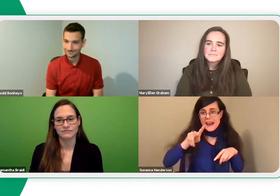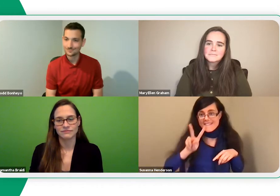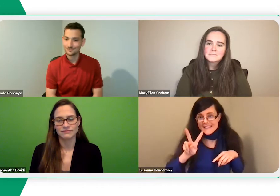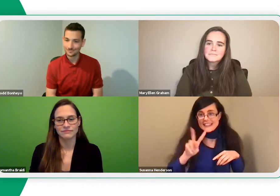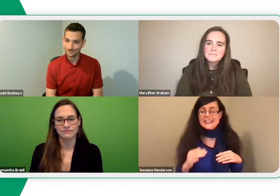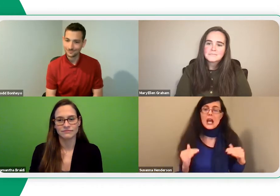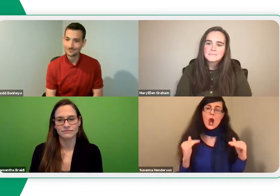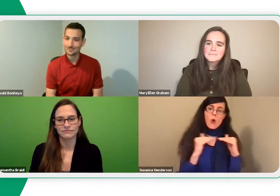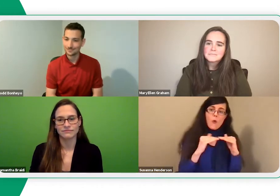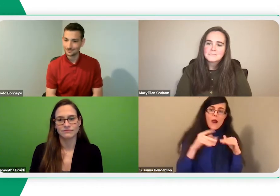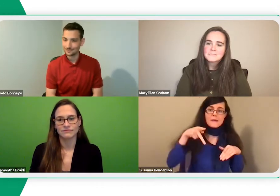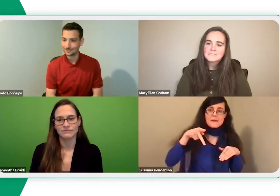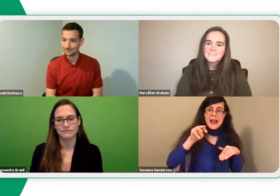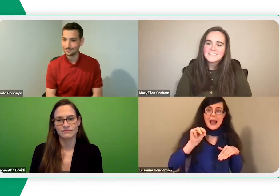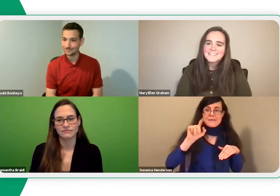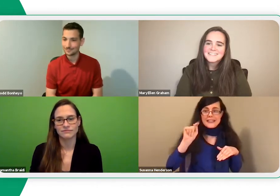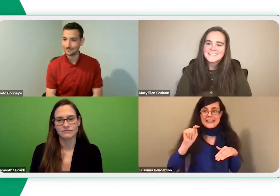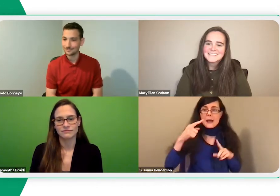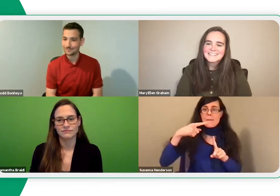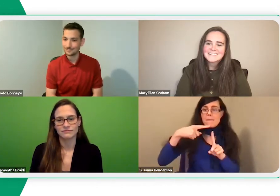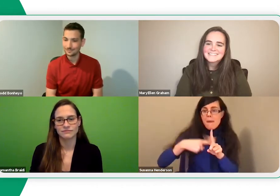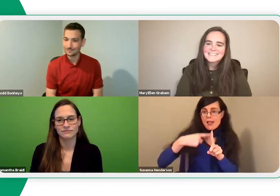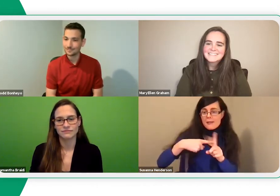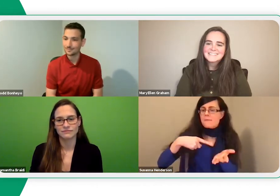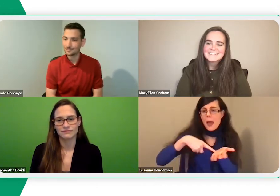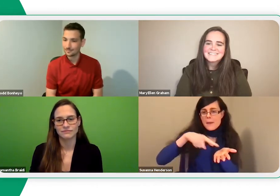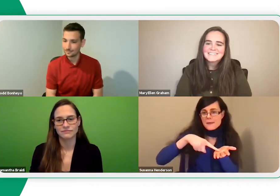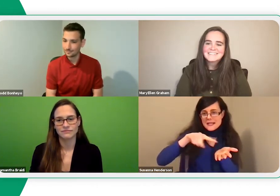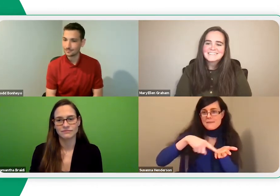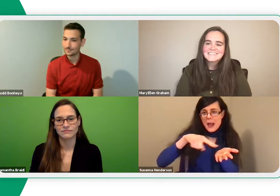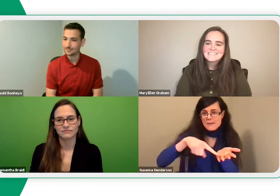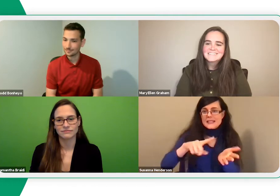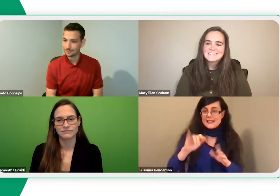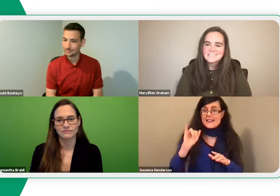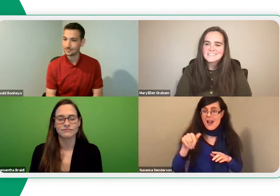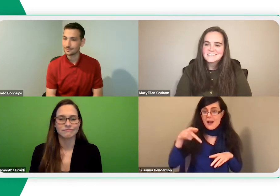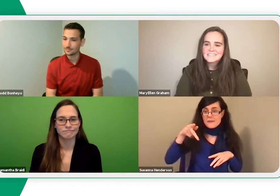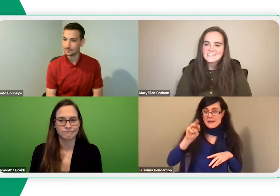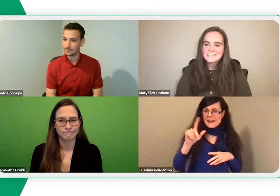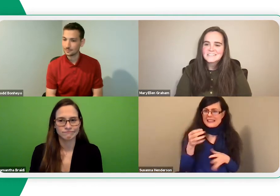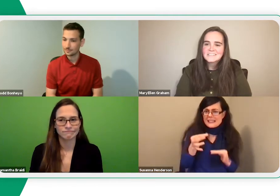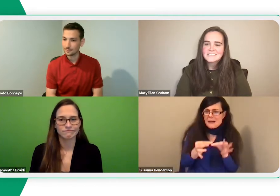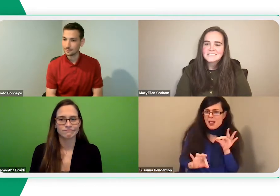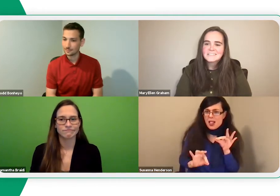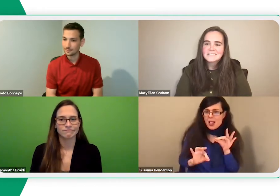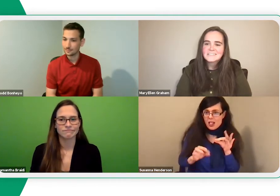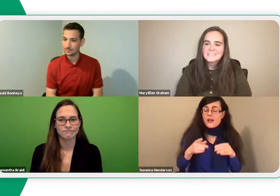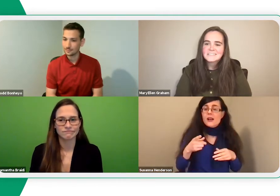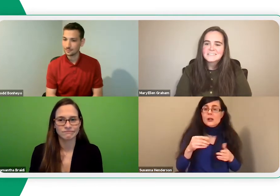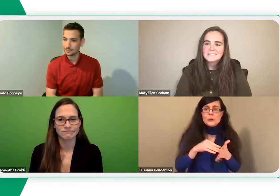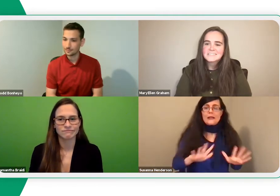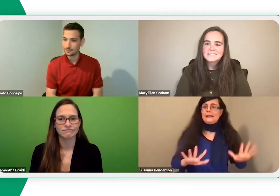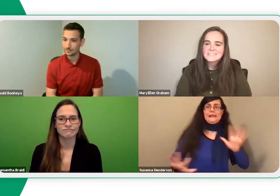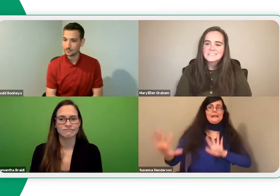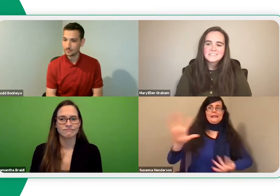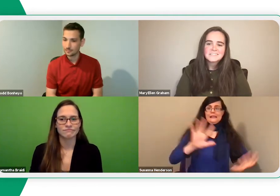equal the present value, equal the monthly payments. Those types of things on